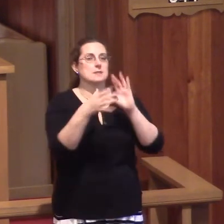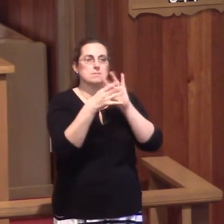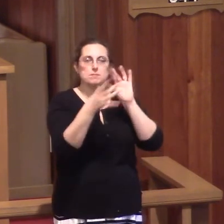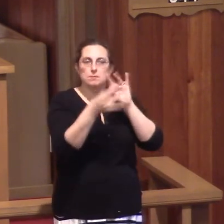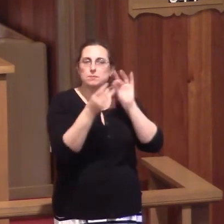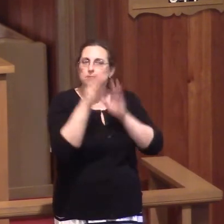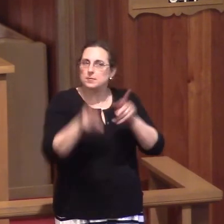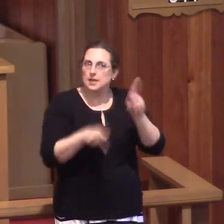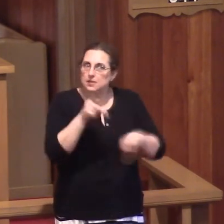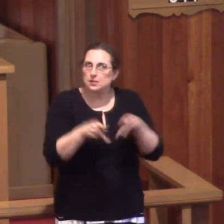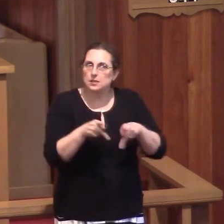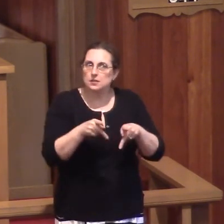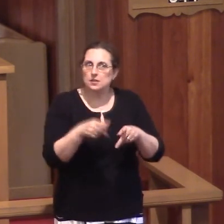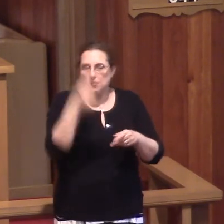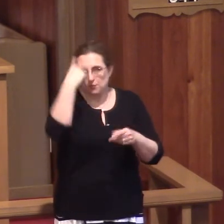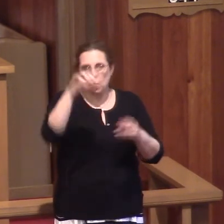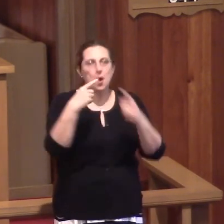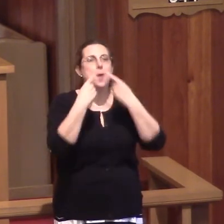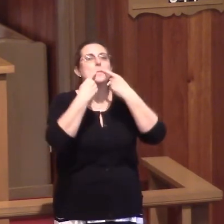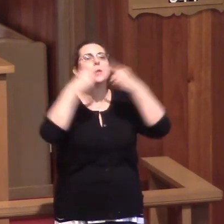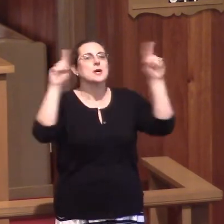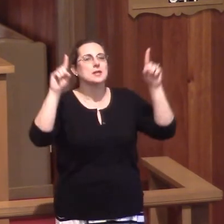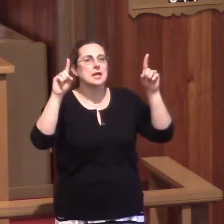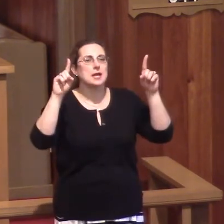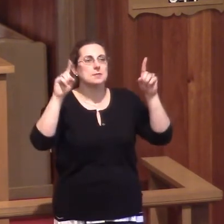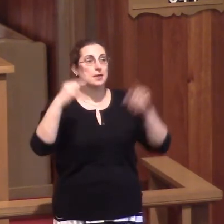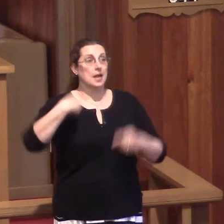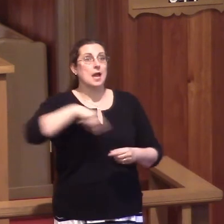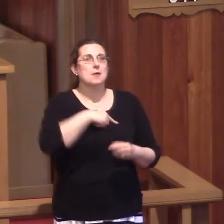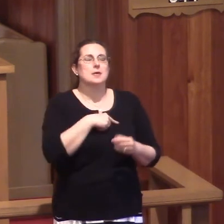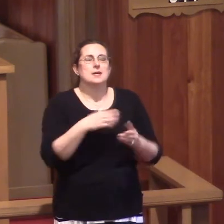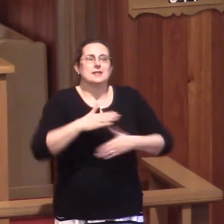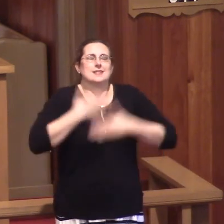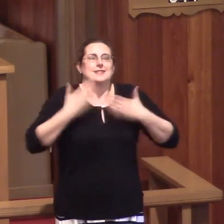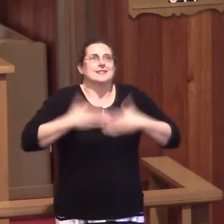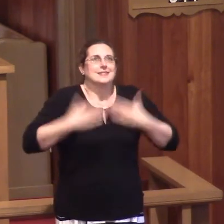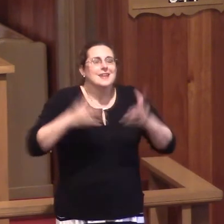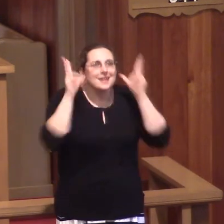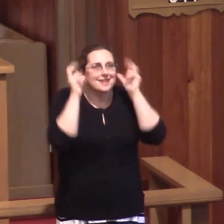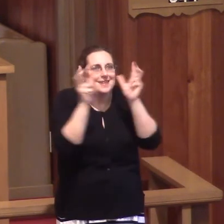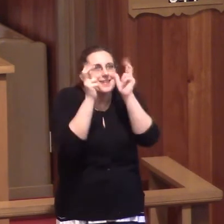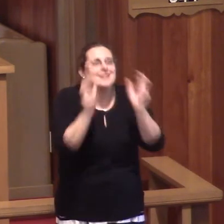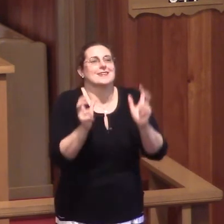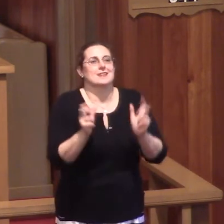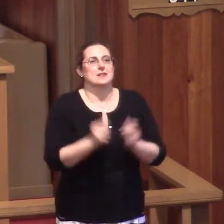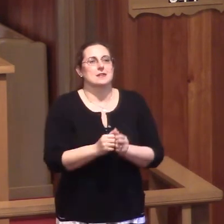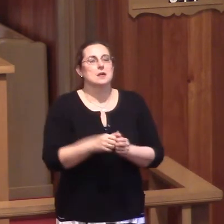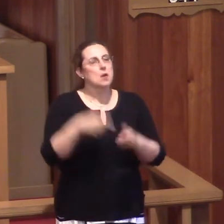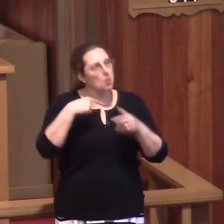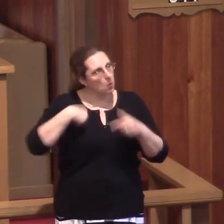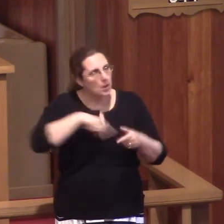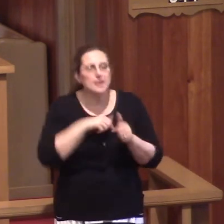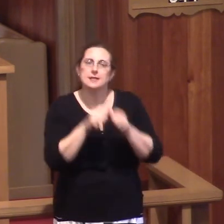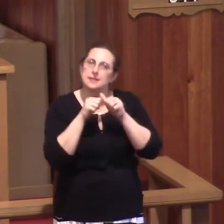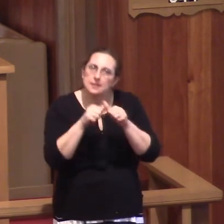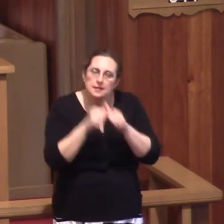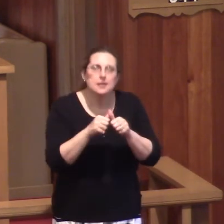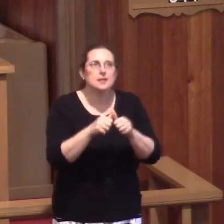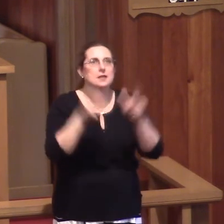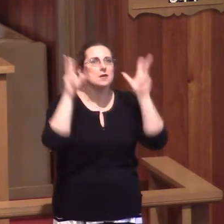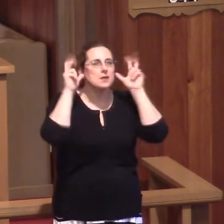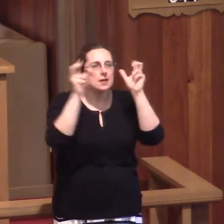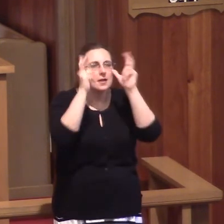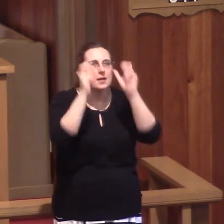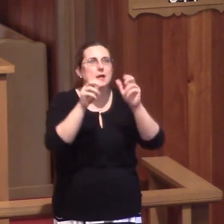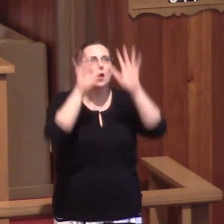This wonderful Invitation to us And we gladly Hear the word. We continue To hear All the wonderful Things